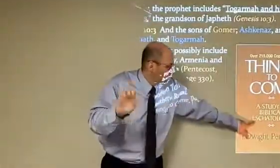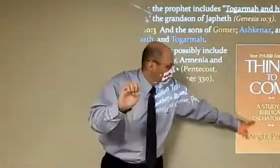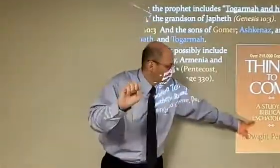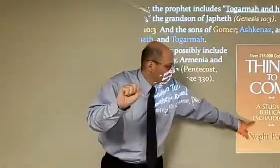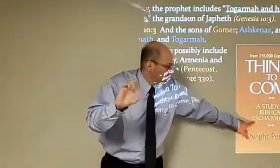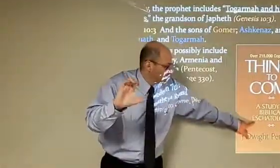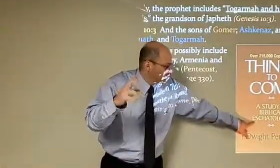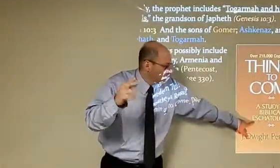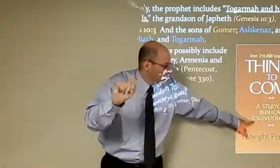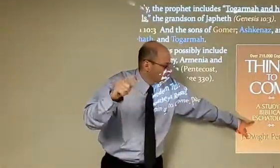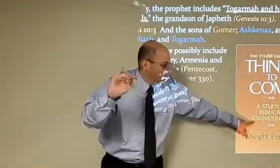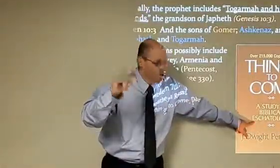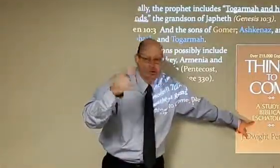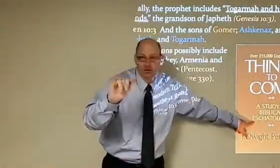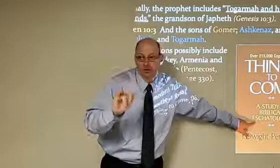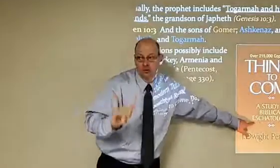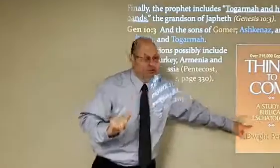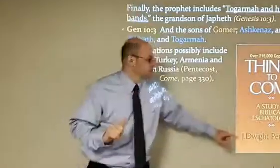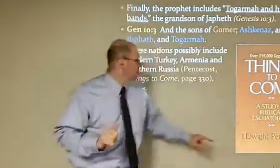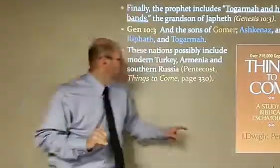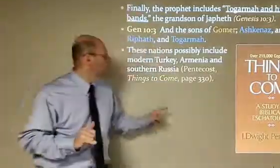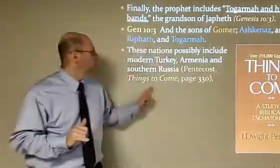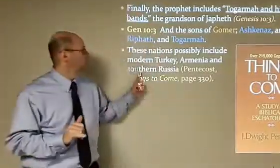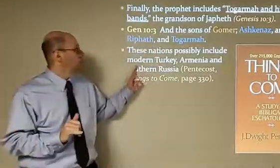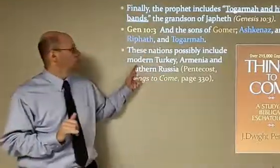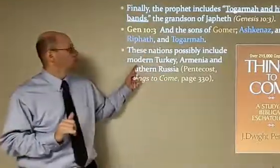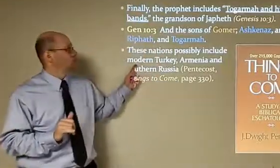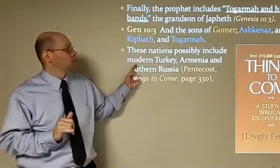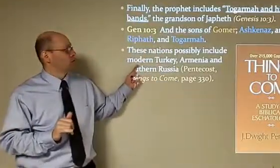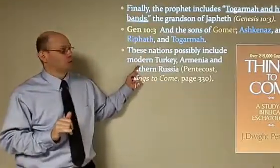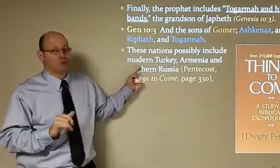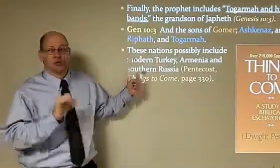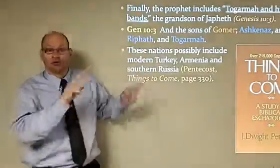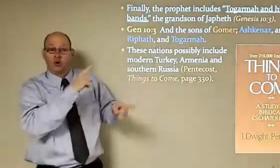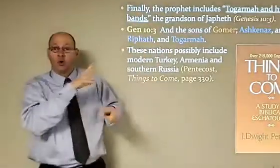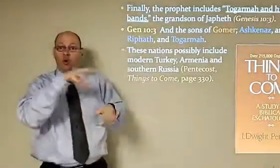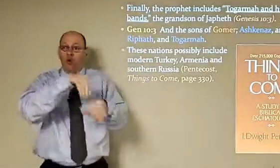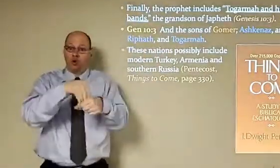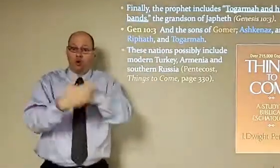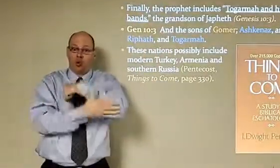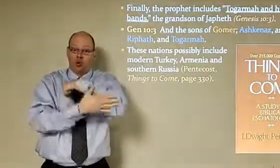eschatology, whatever that means.